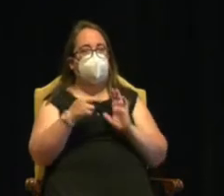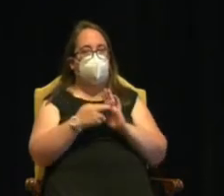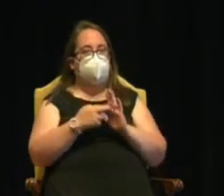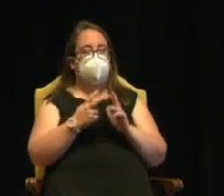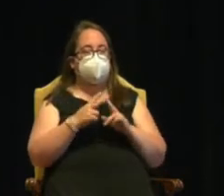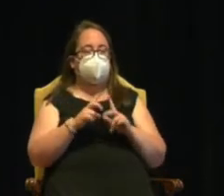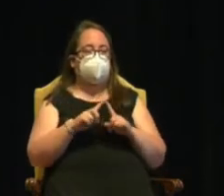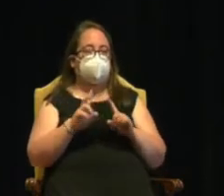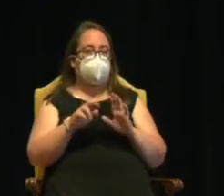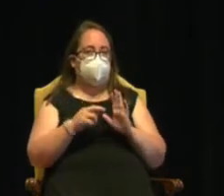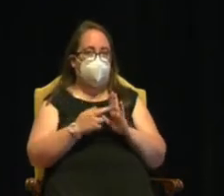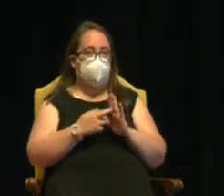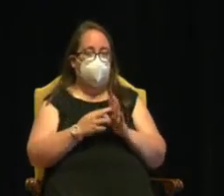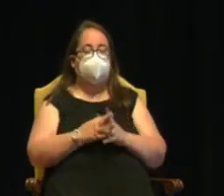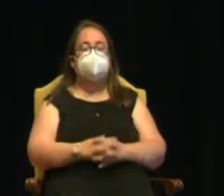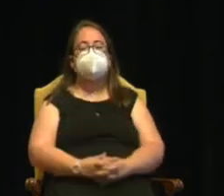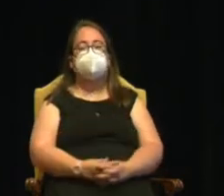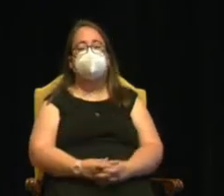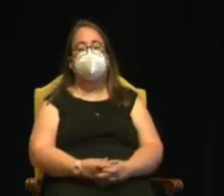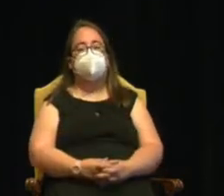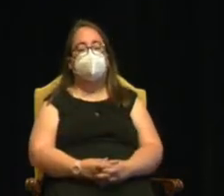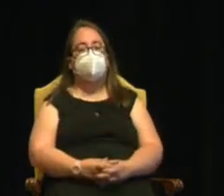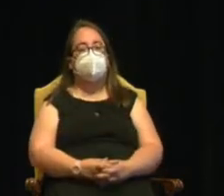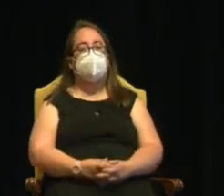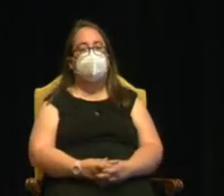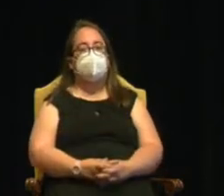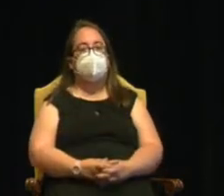thing. So I feel that,